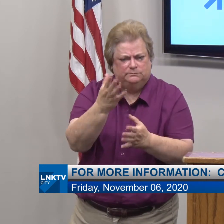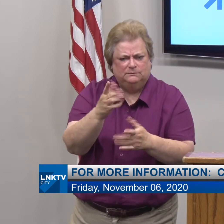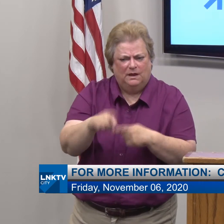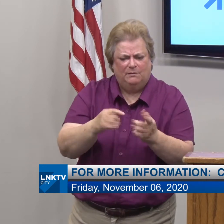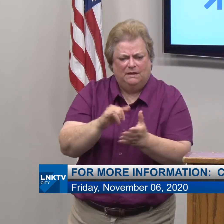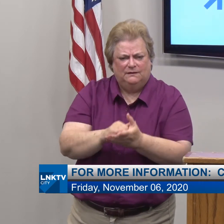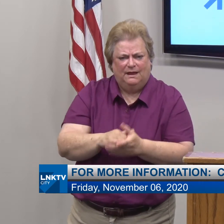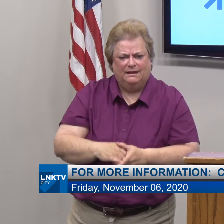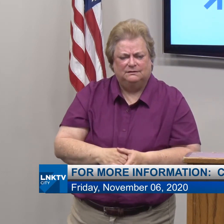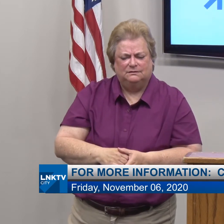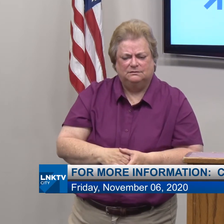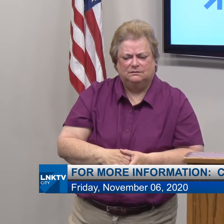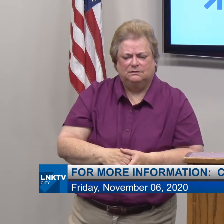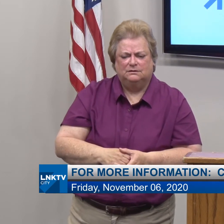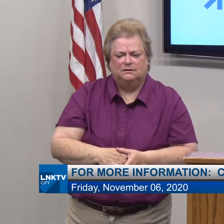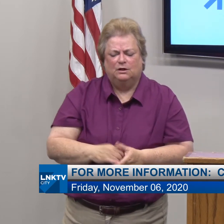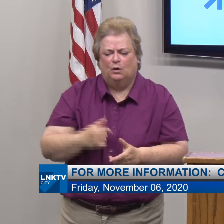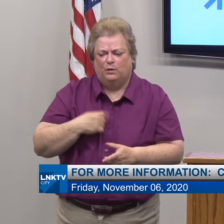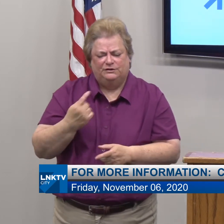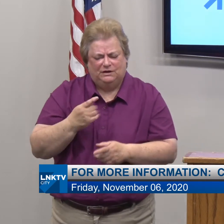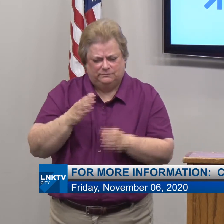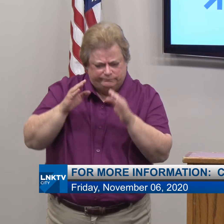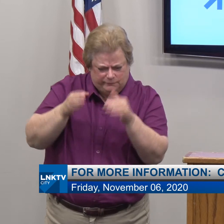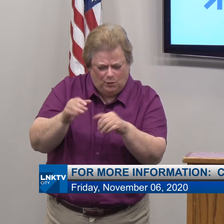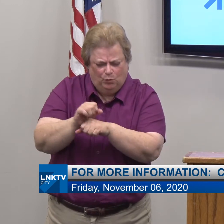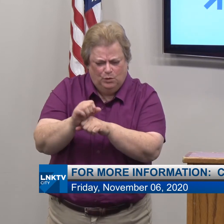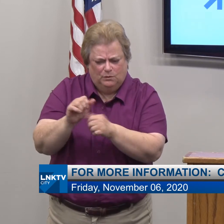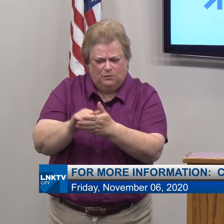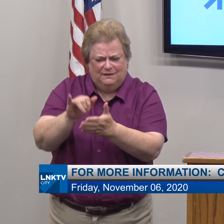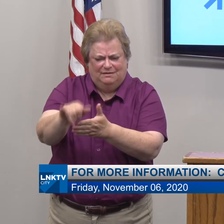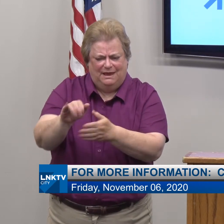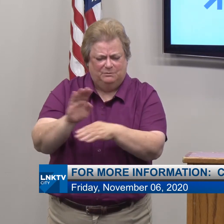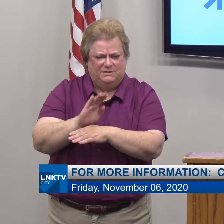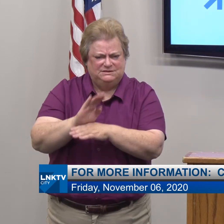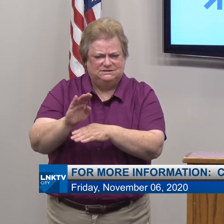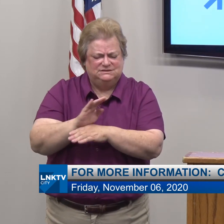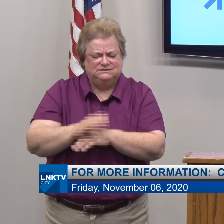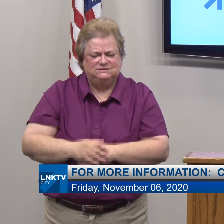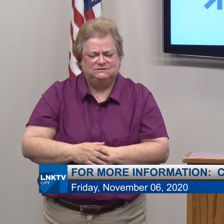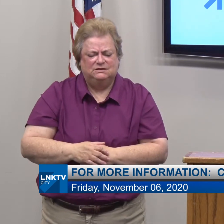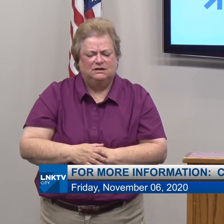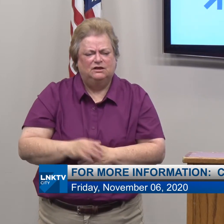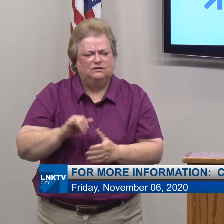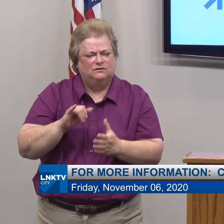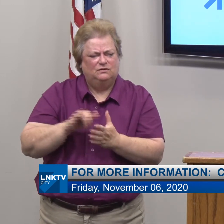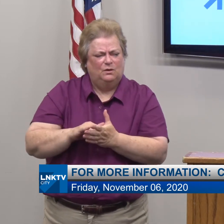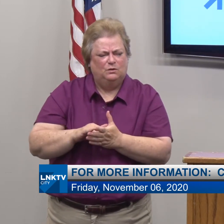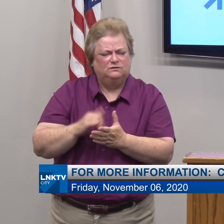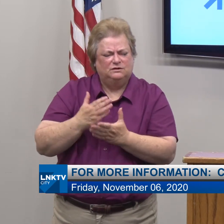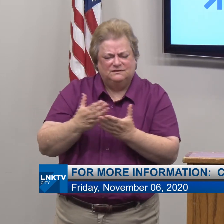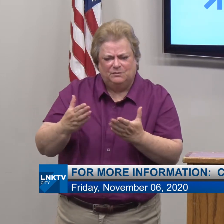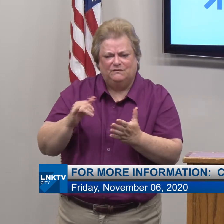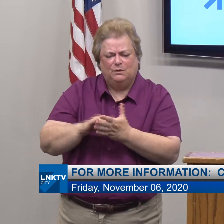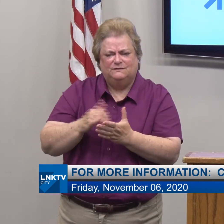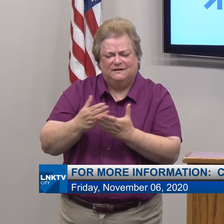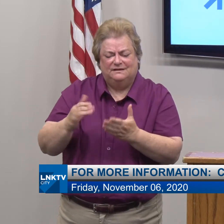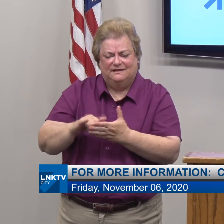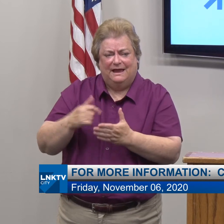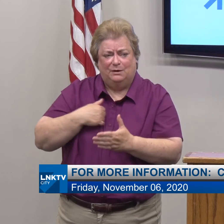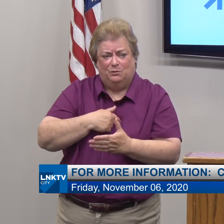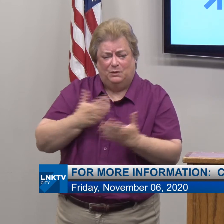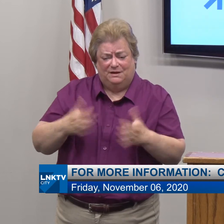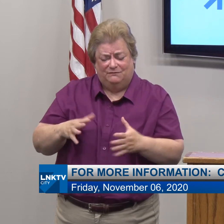outside of, working with that local business. So those are some of the things, that's what we've learned.